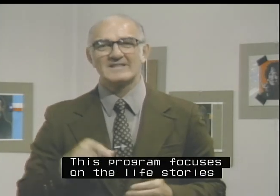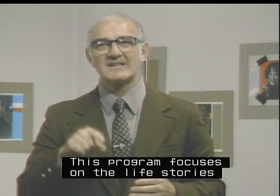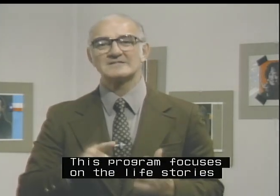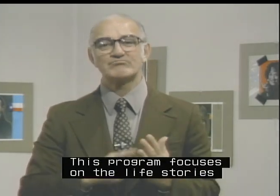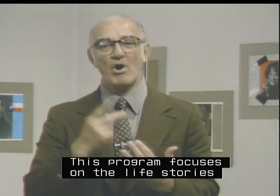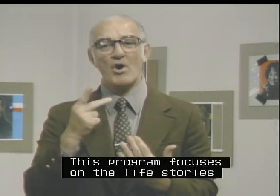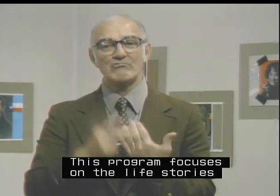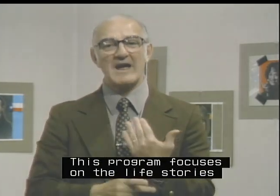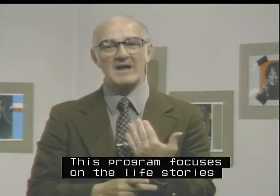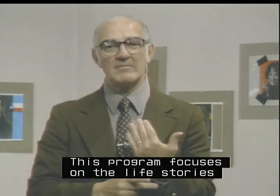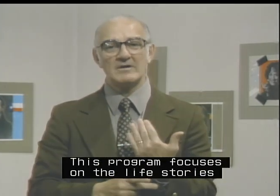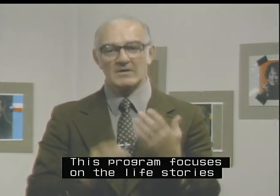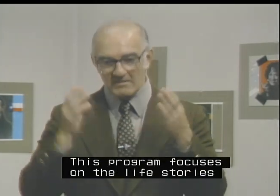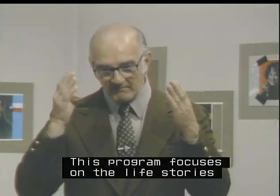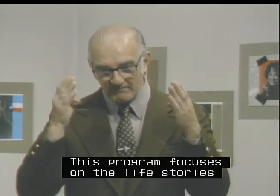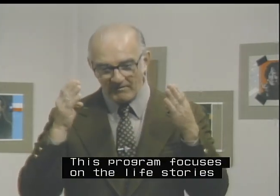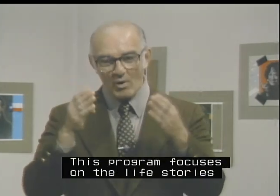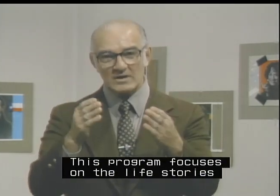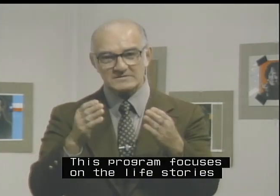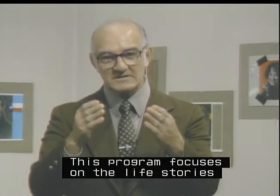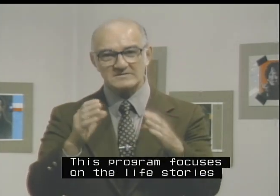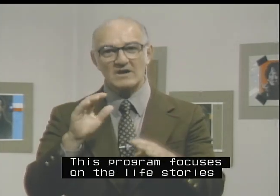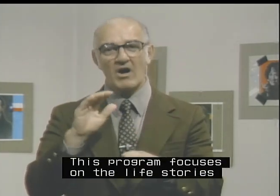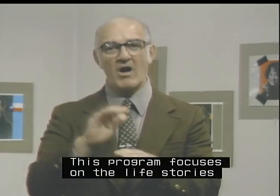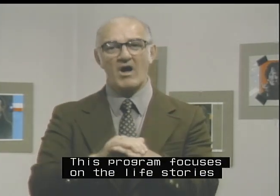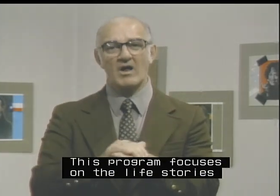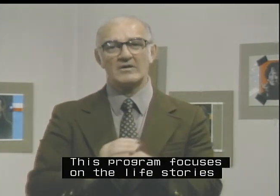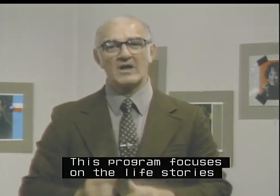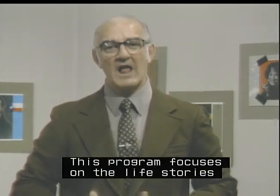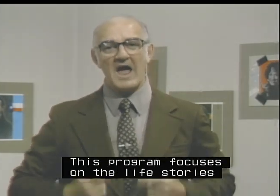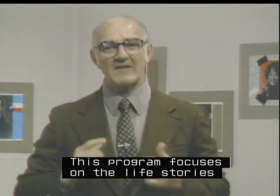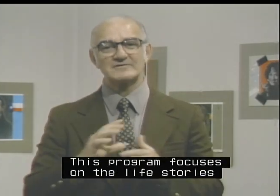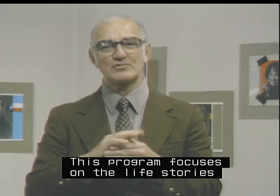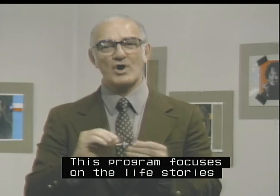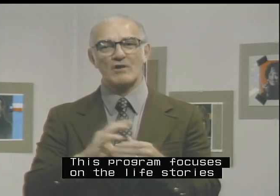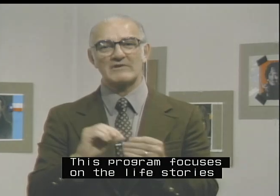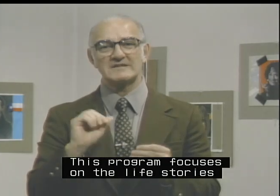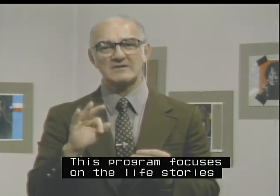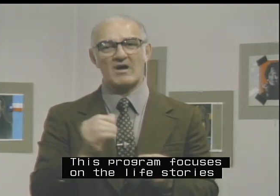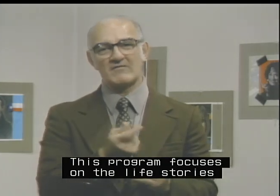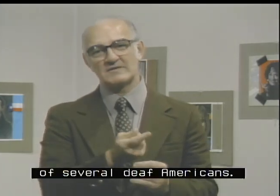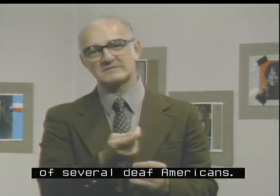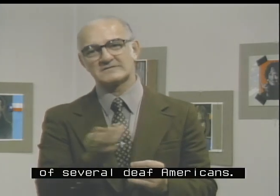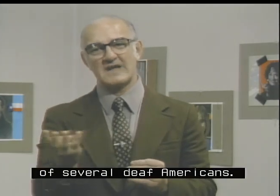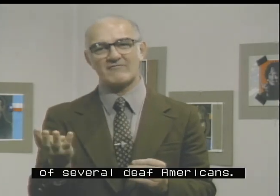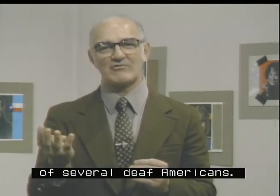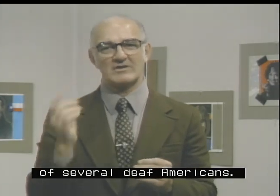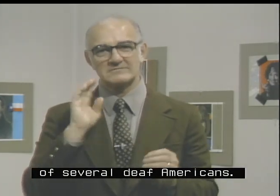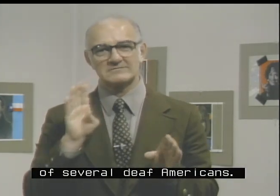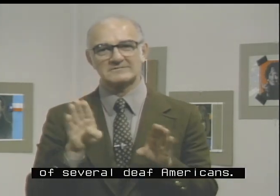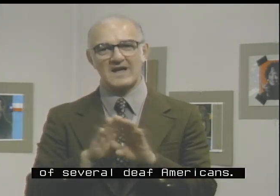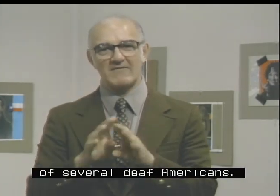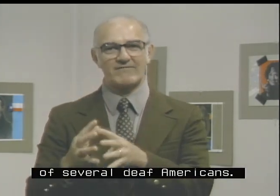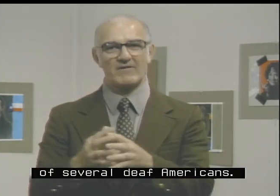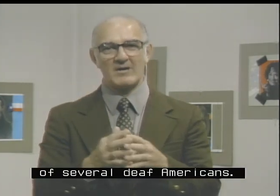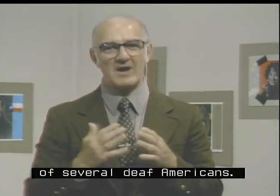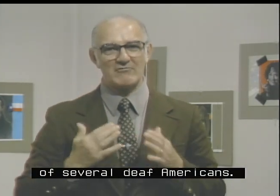This program focuses on life stories of several deaf